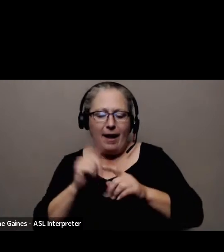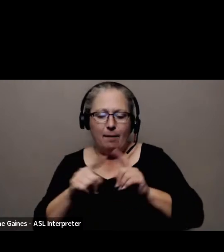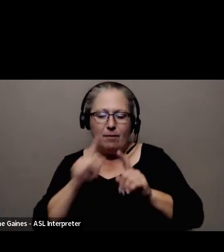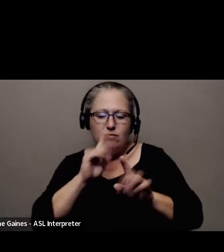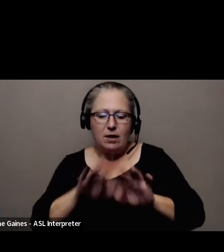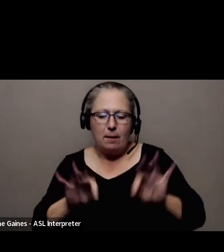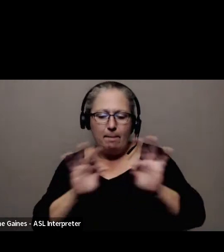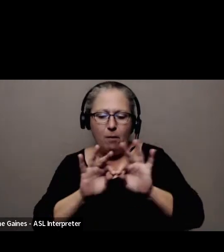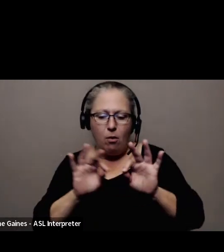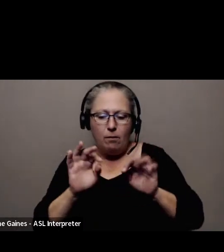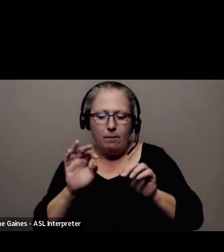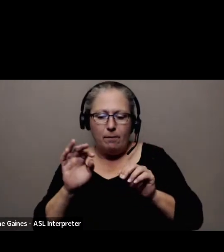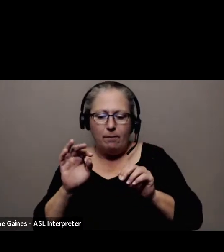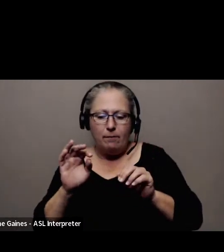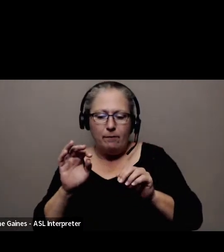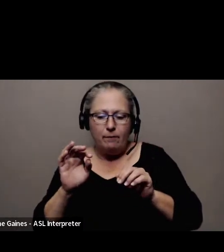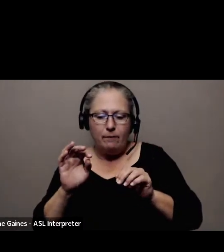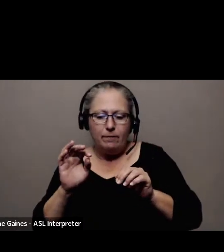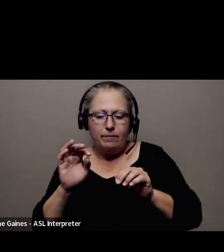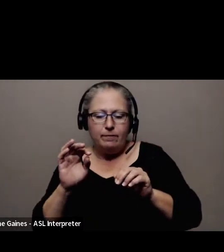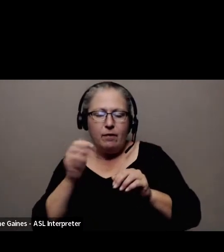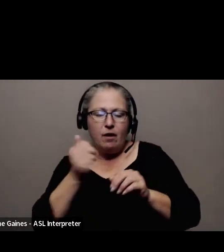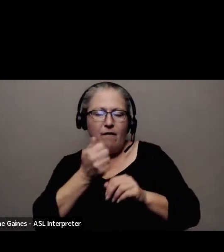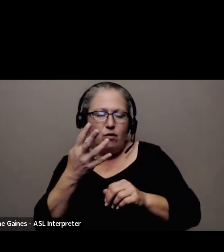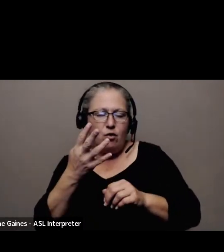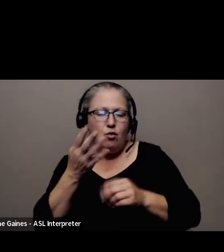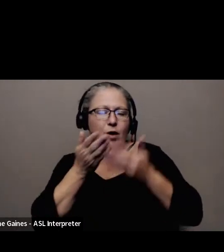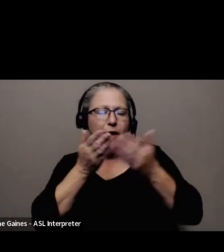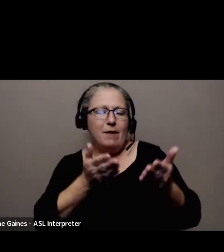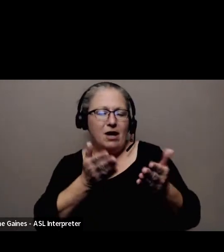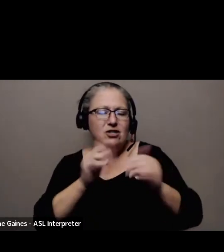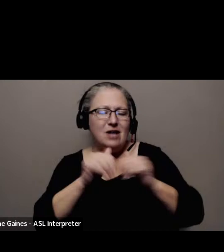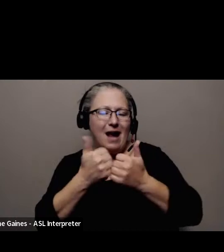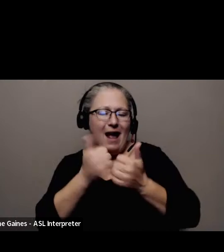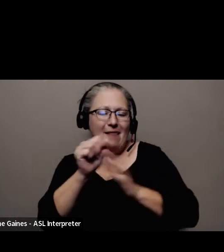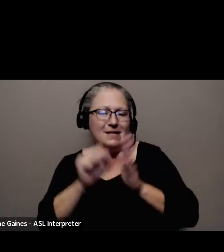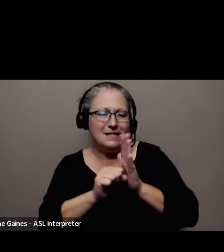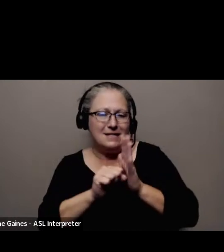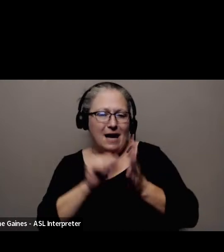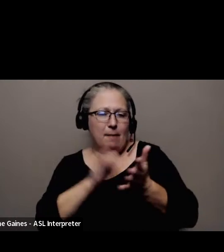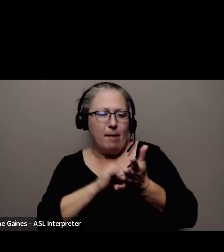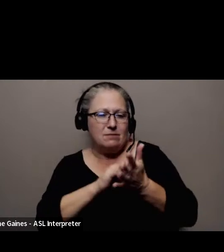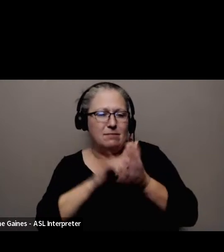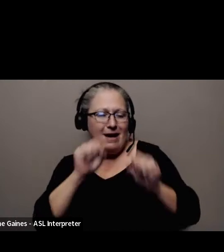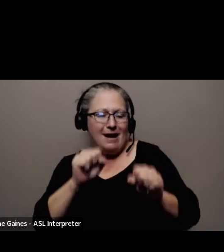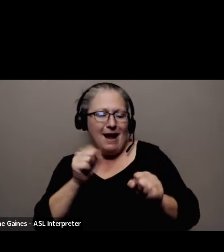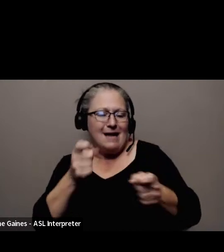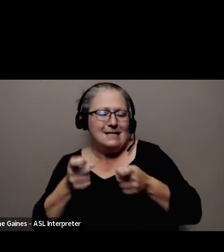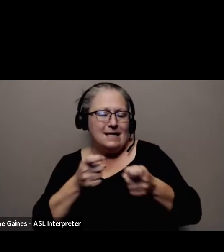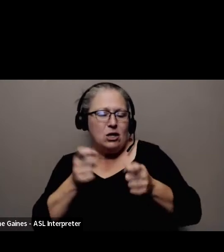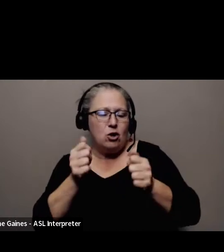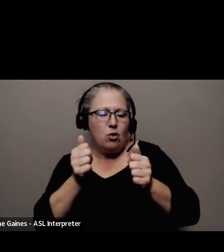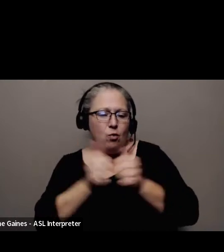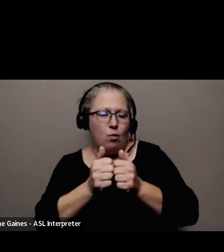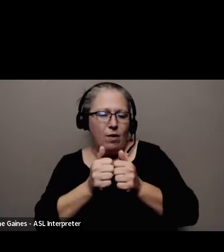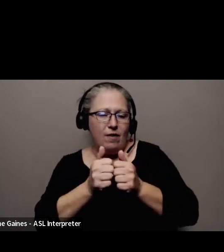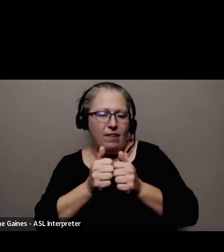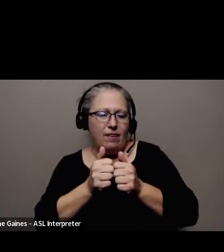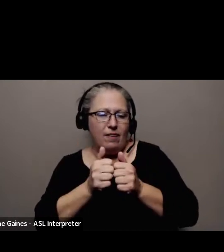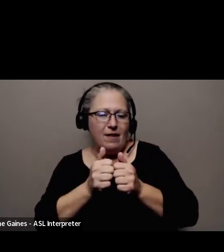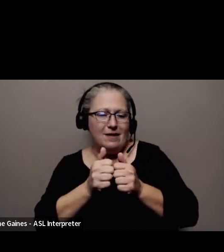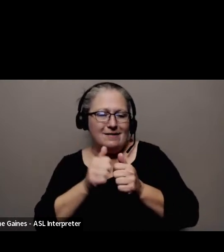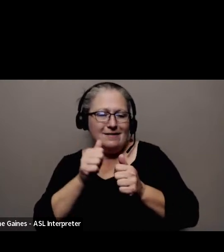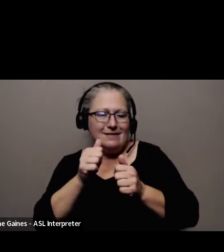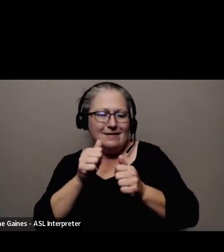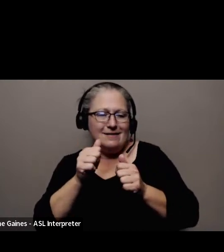The LAO put out a few recommendations of how the state potentially could deal with its deficit